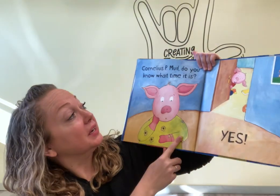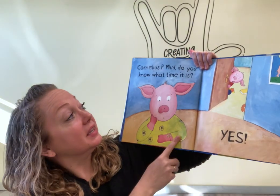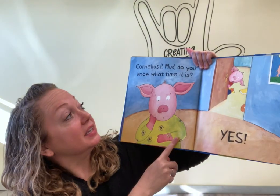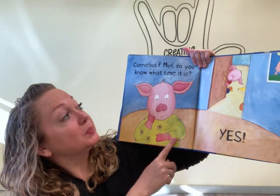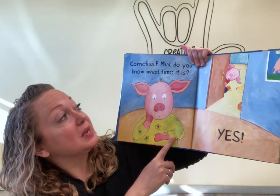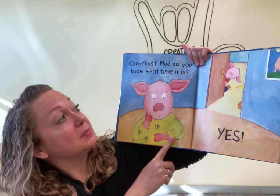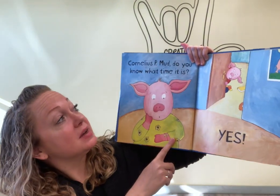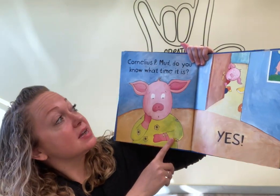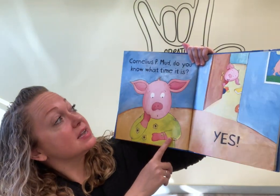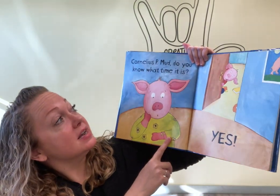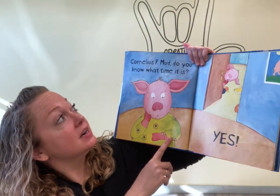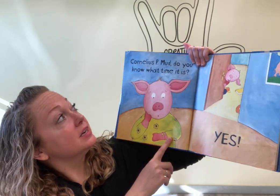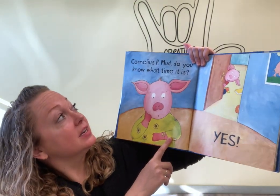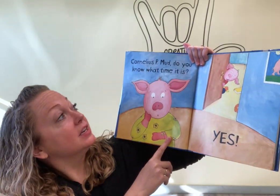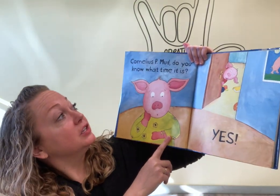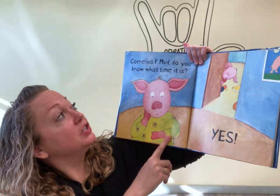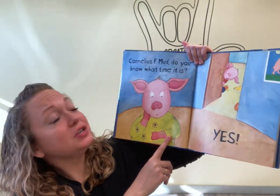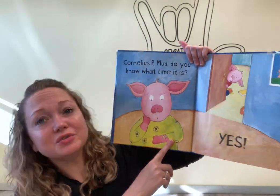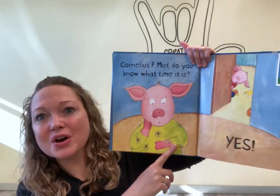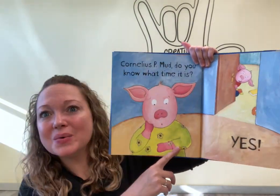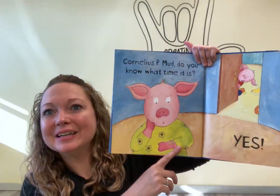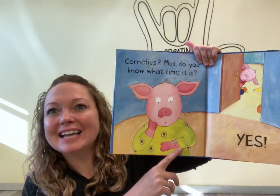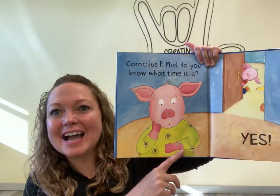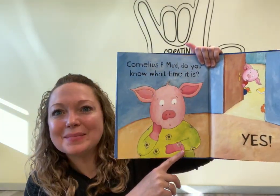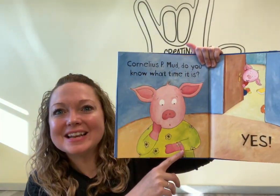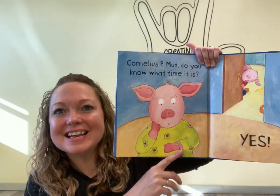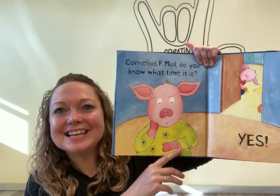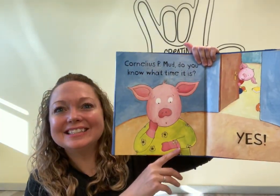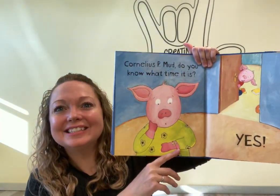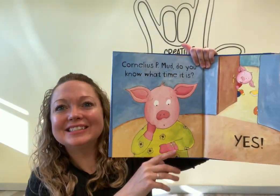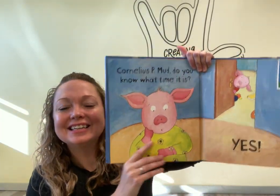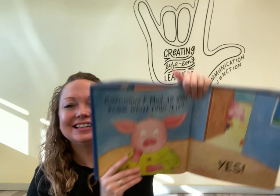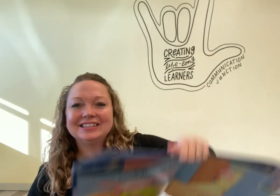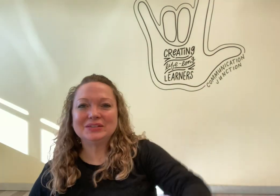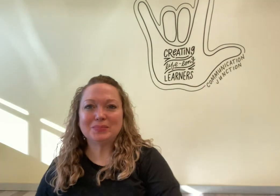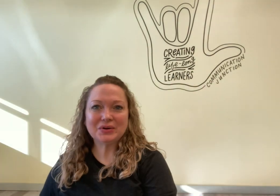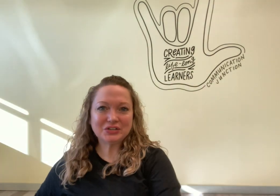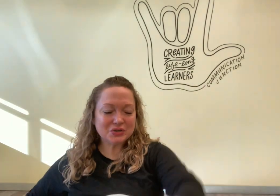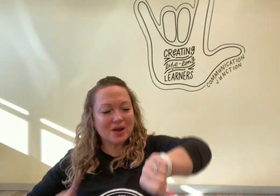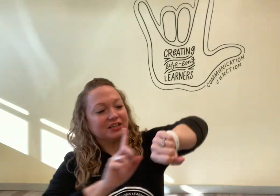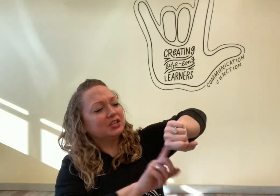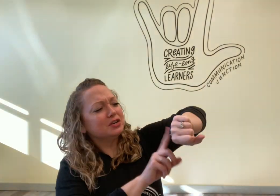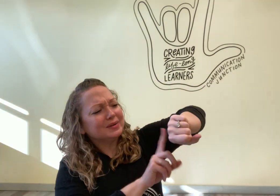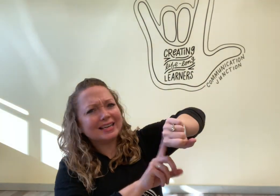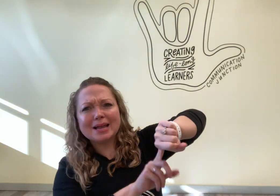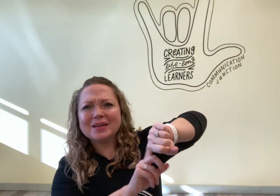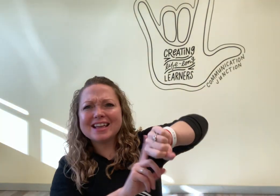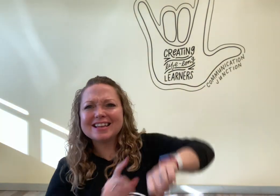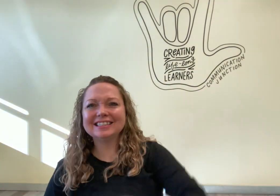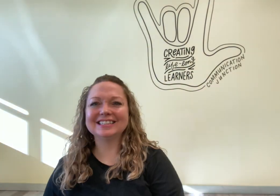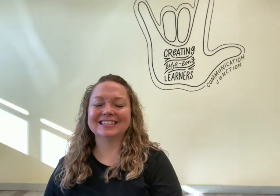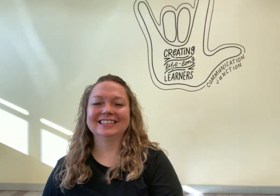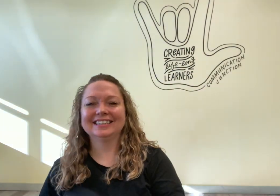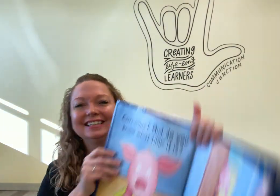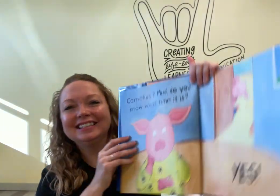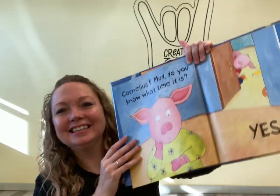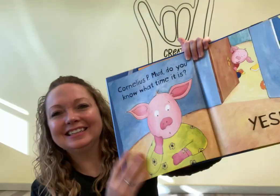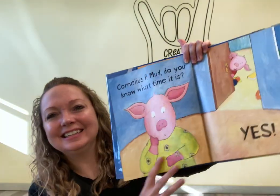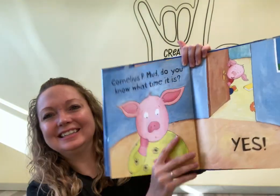Cornelius P. Mudd, do you know what time it is? So you point to your watch. Do you know what time it is? Let's see if